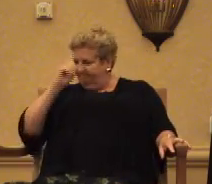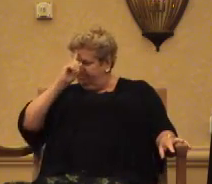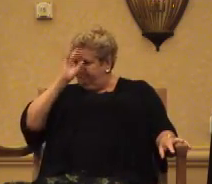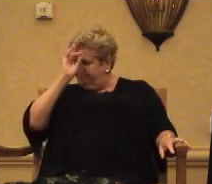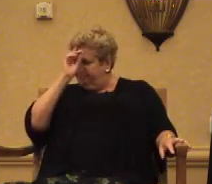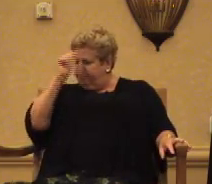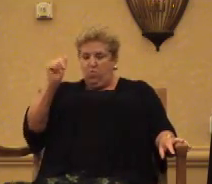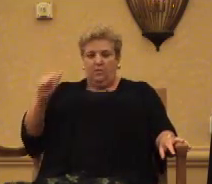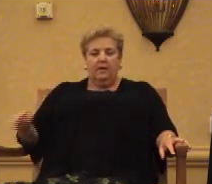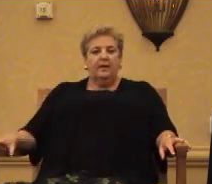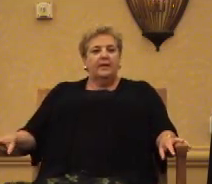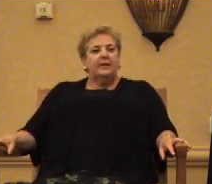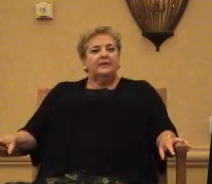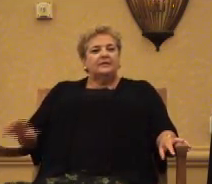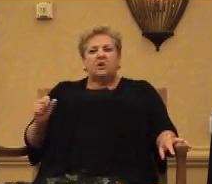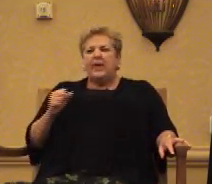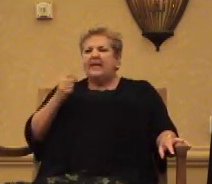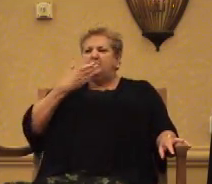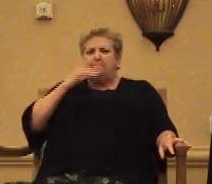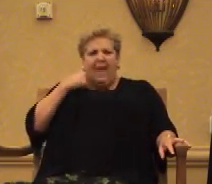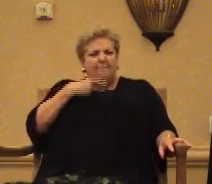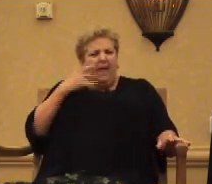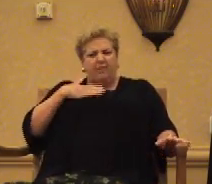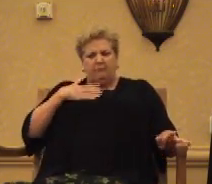bad rapping it, and he's backing me off. And then he says something to me